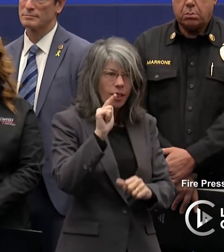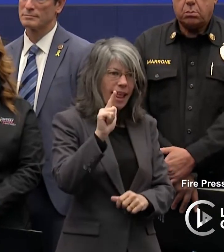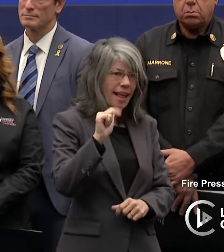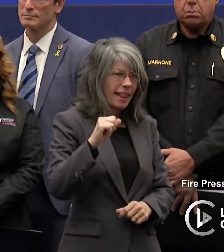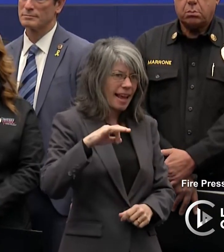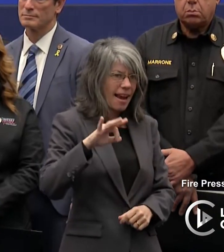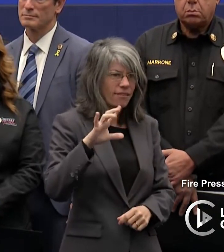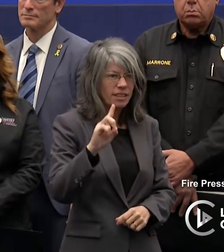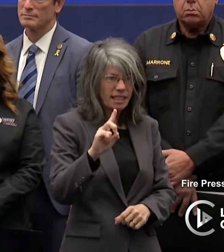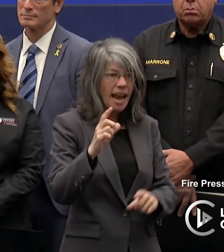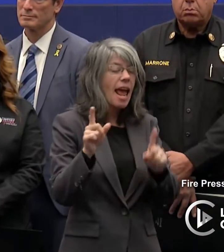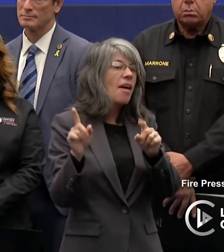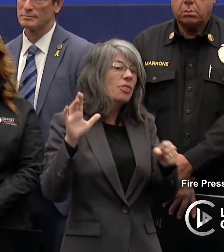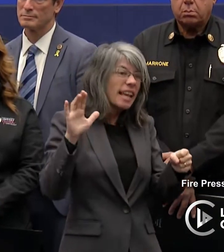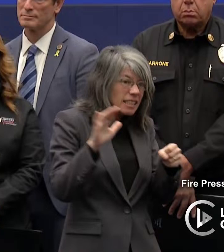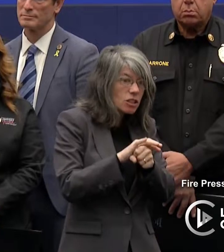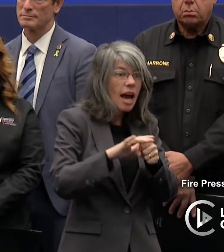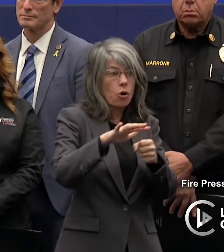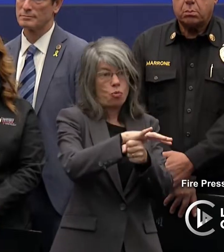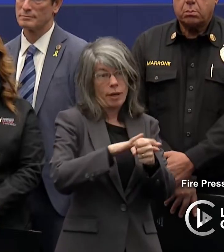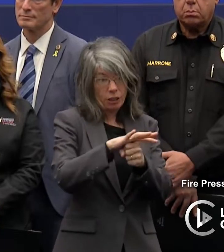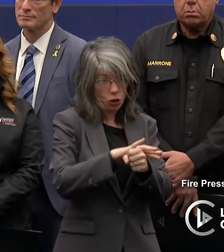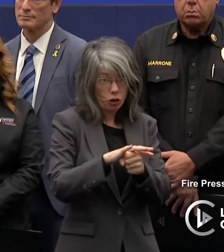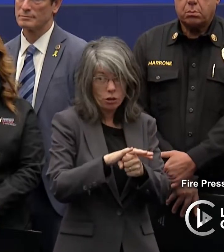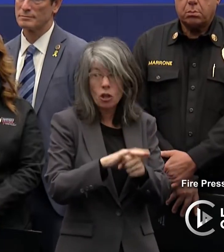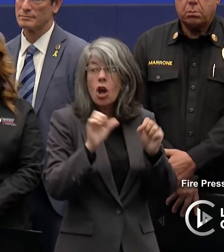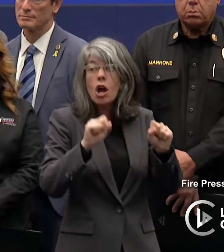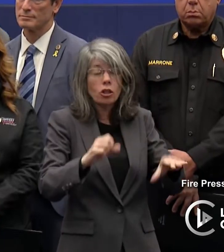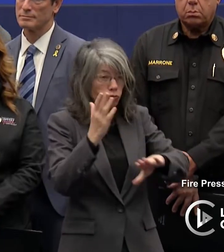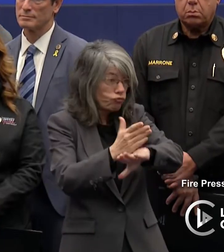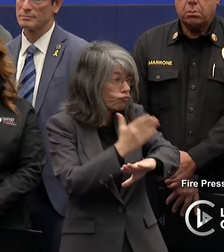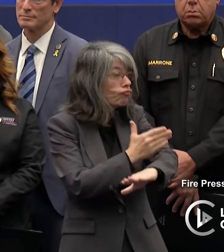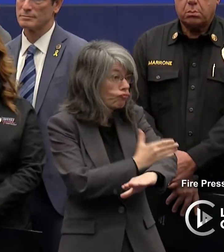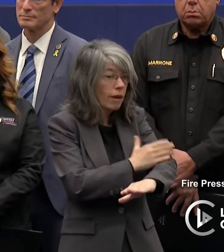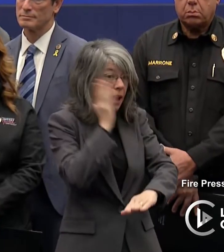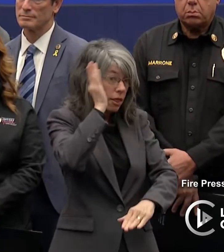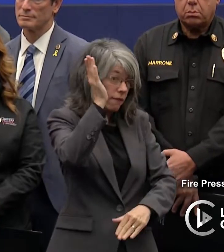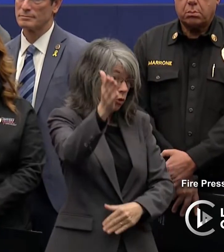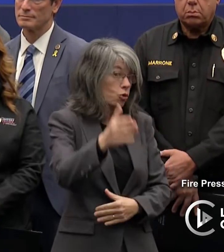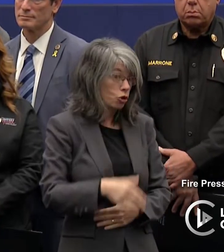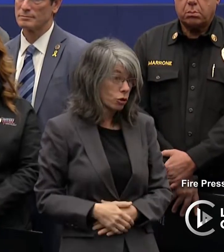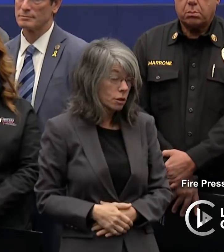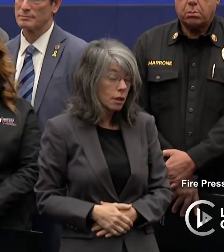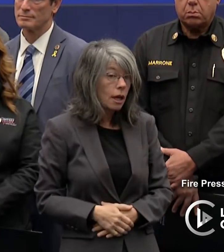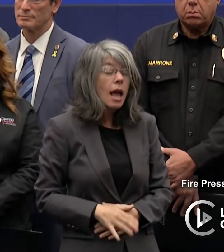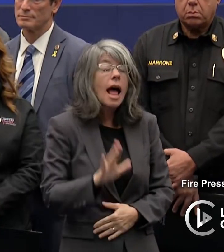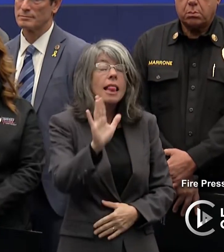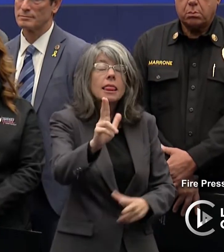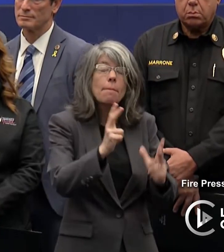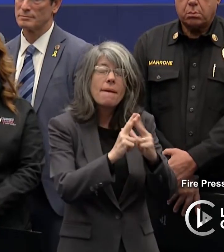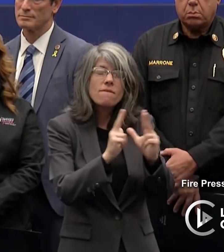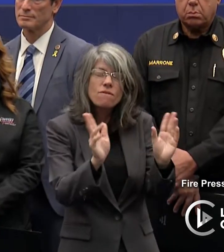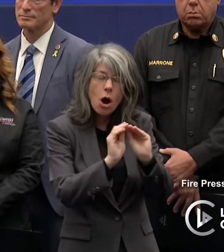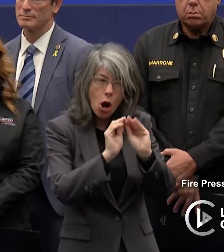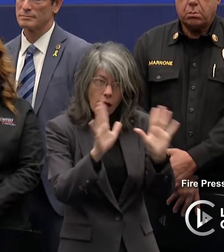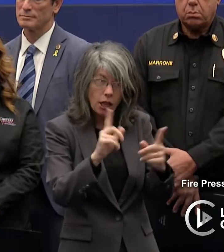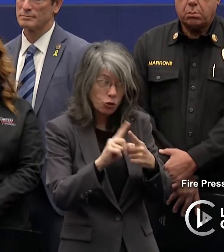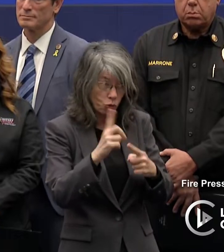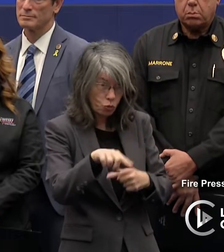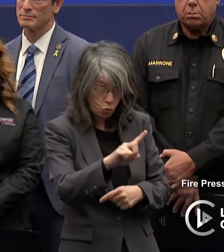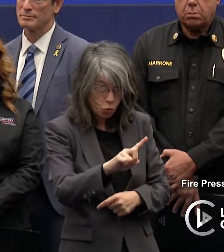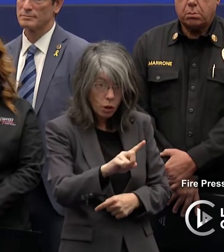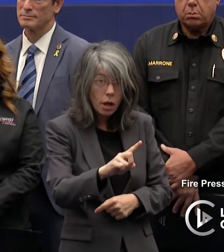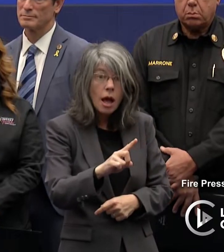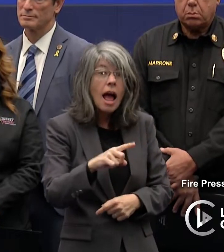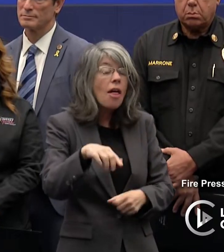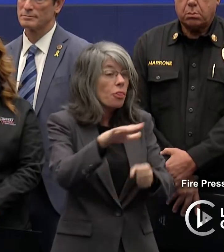LAFD and our entire region could do better in the future. Let me be very, very clear. The other piece